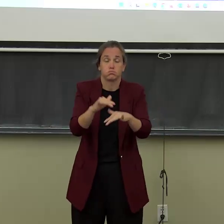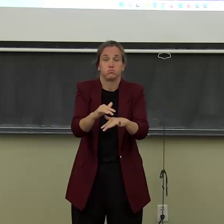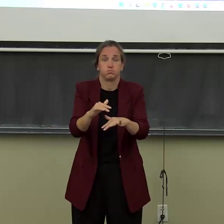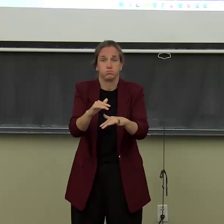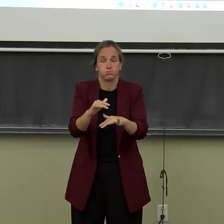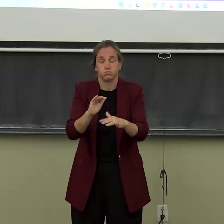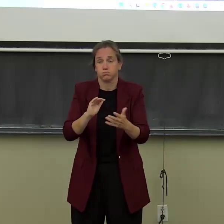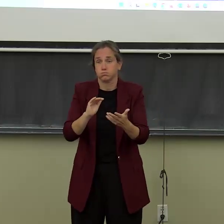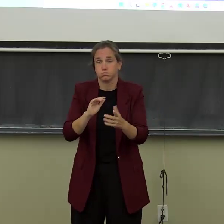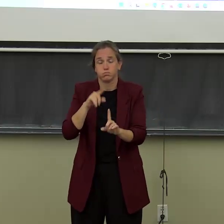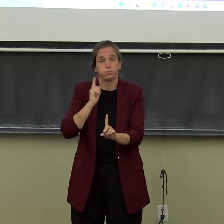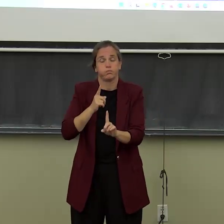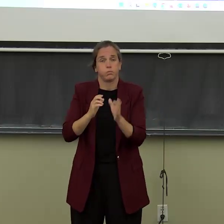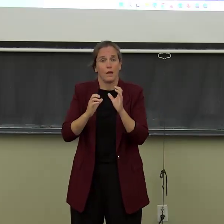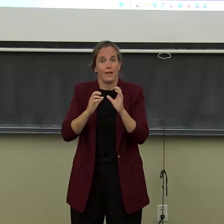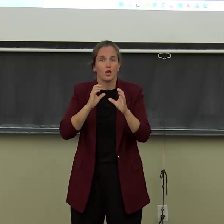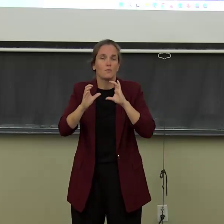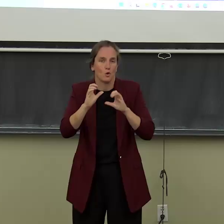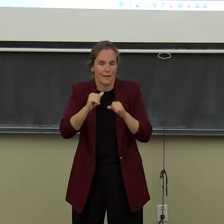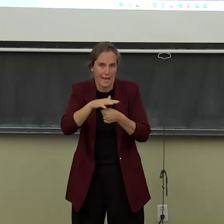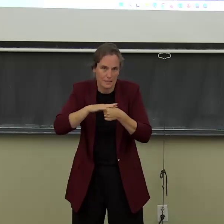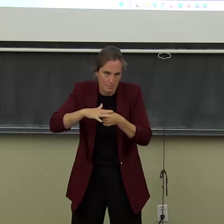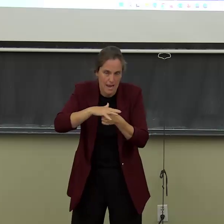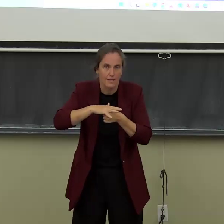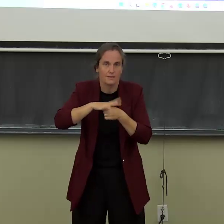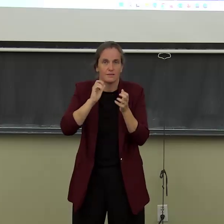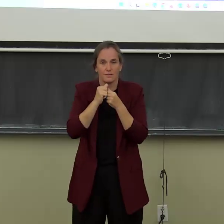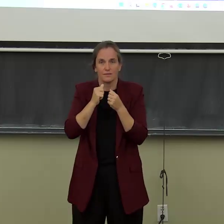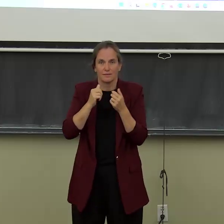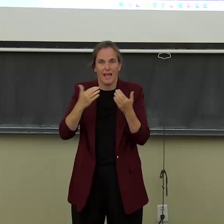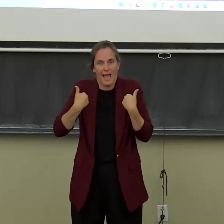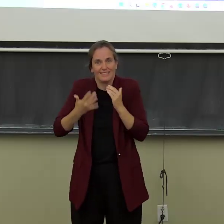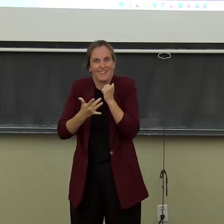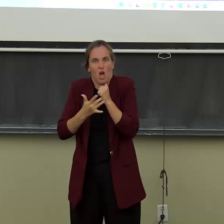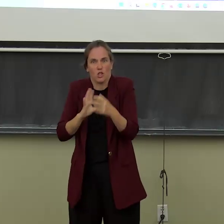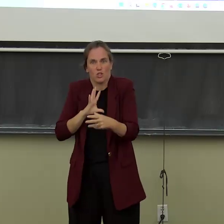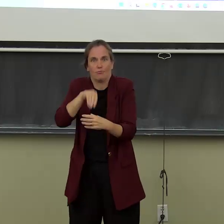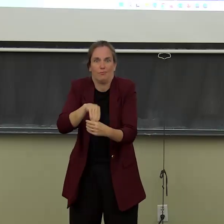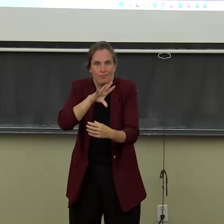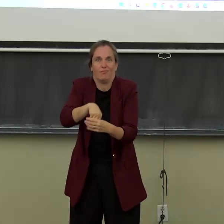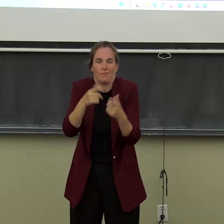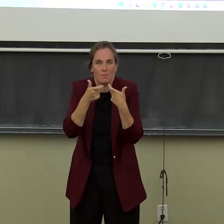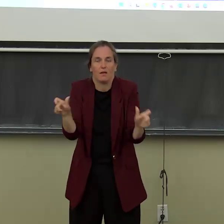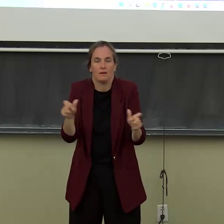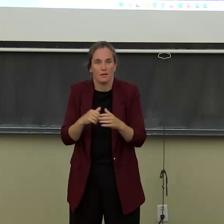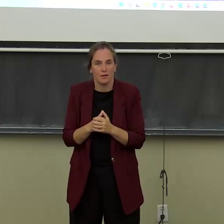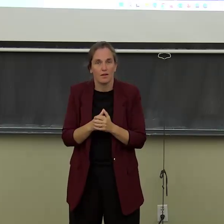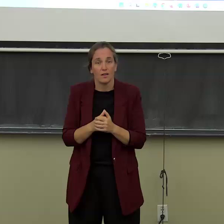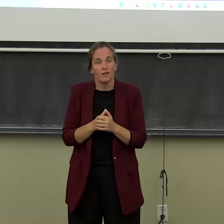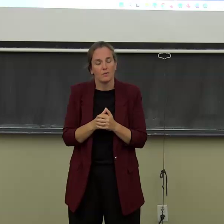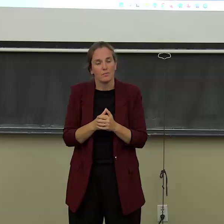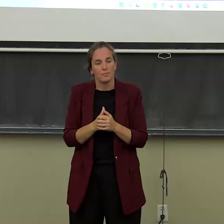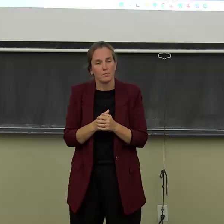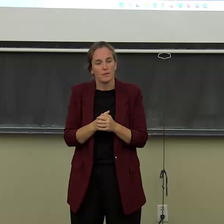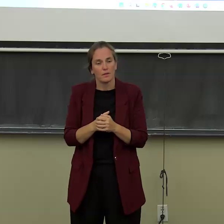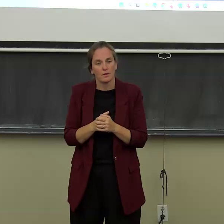our communication space is highly populated by technology. So my chat history is tracked and